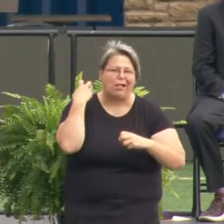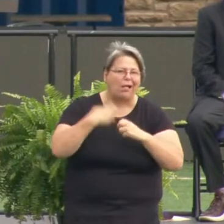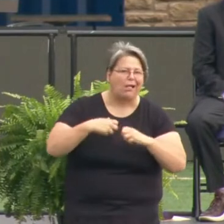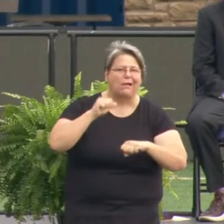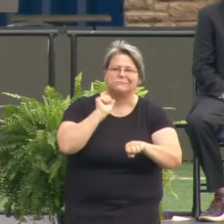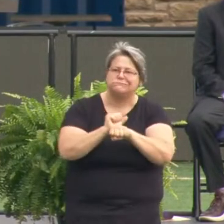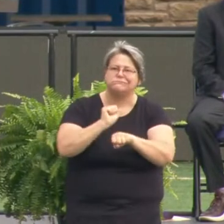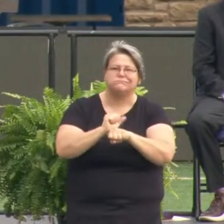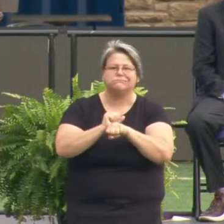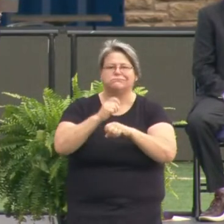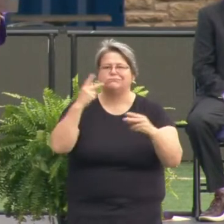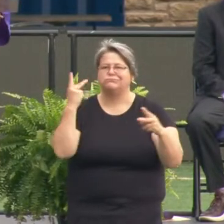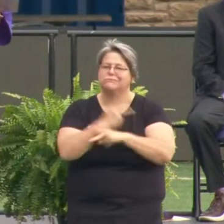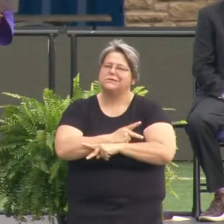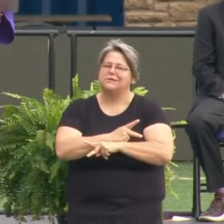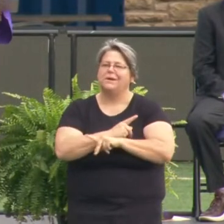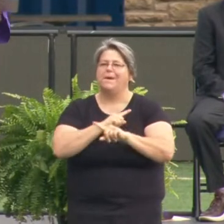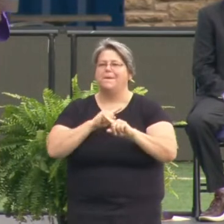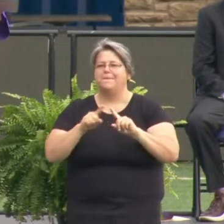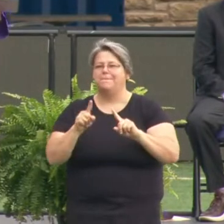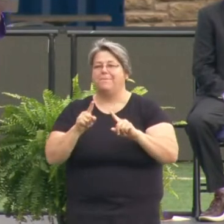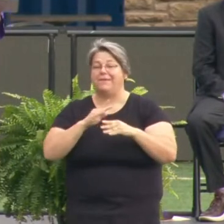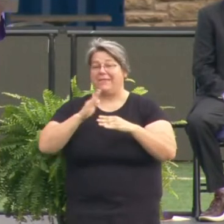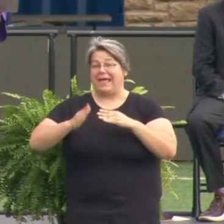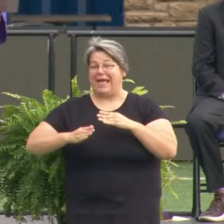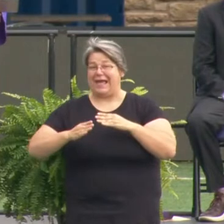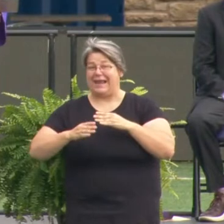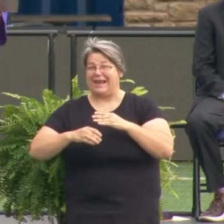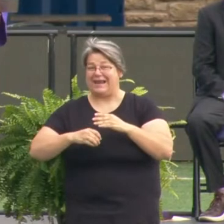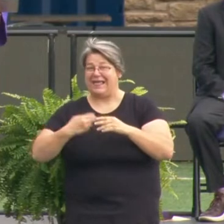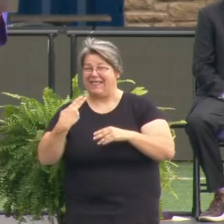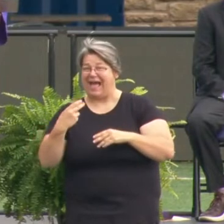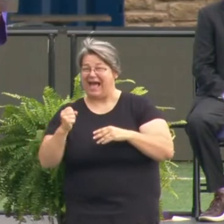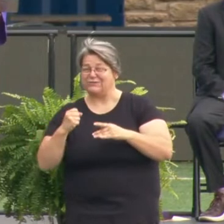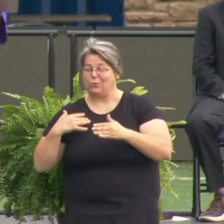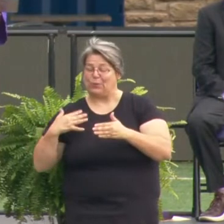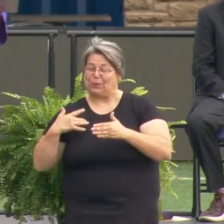million times harder, and the end of our high school career was getting that